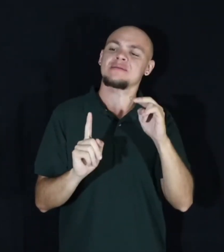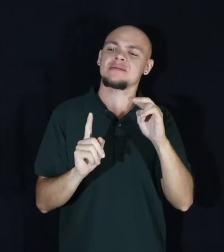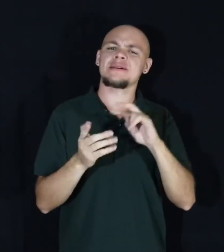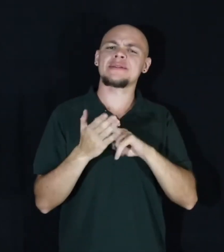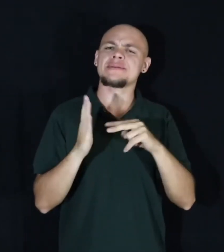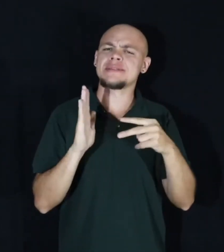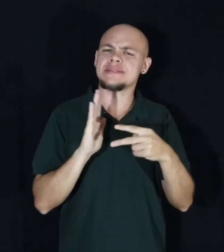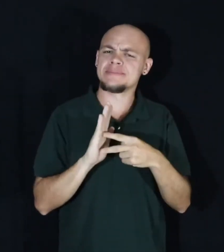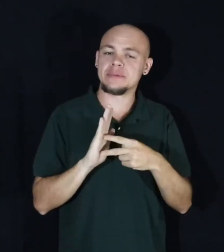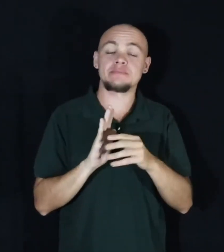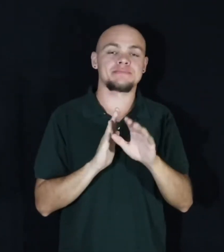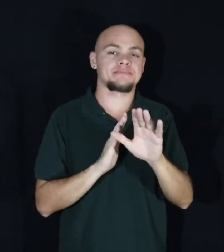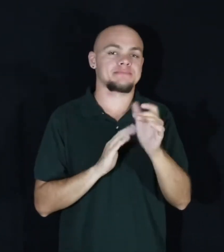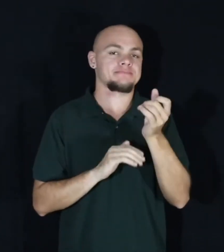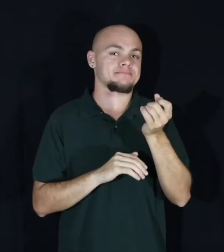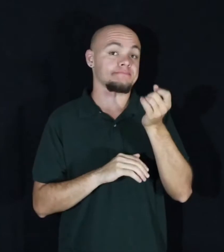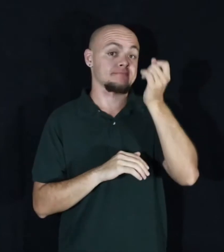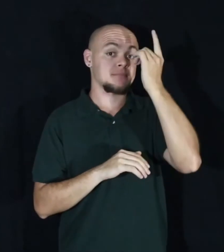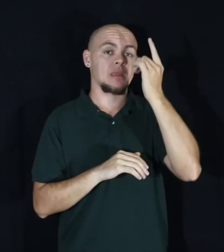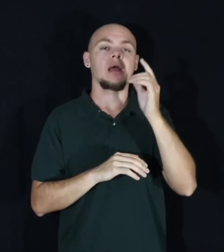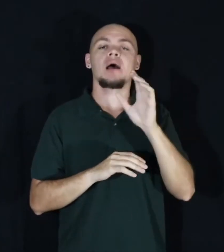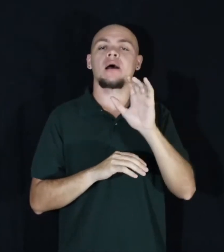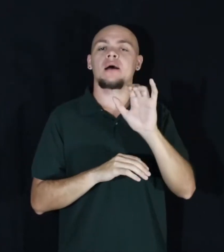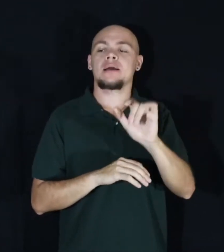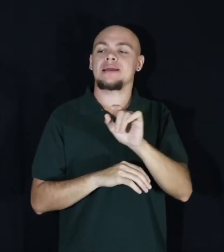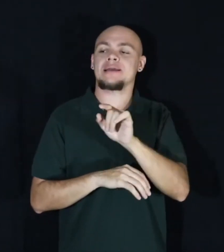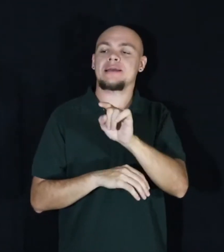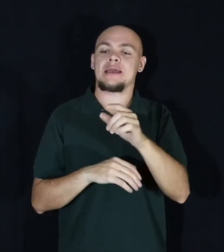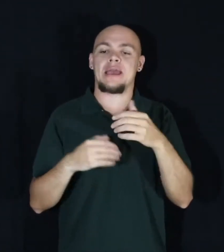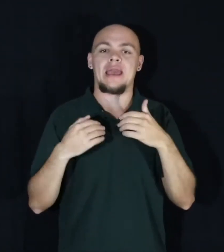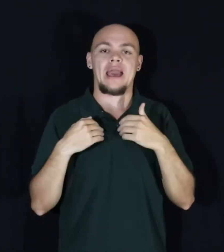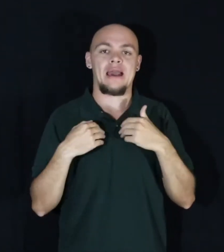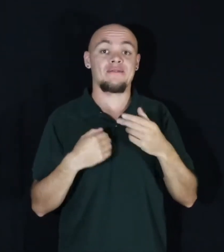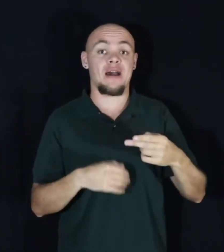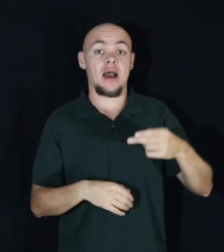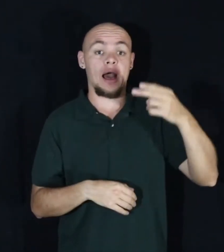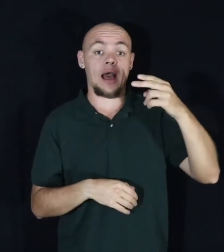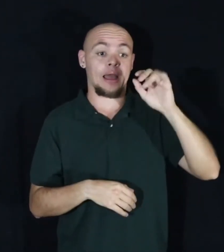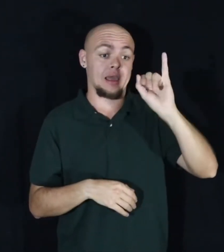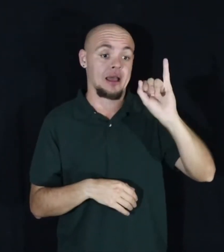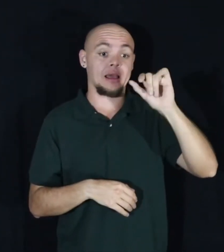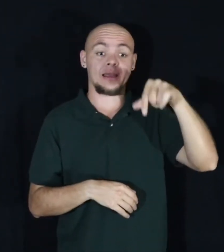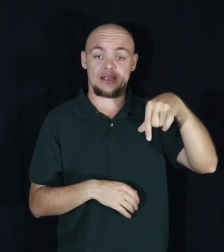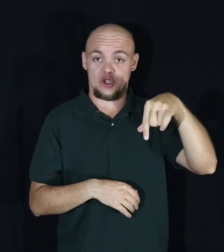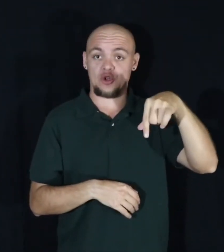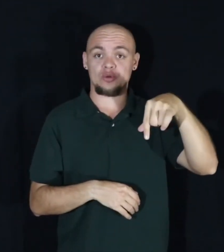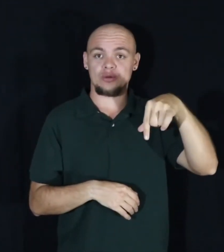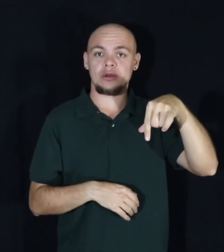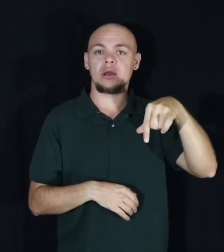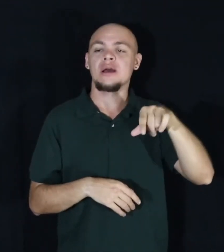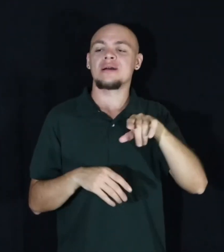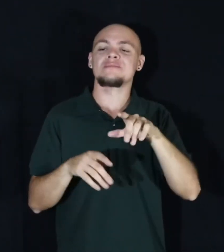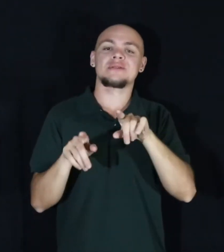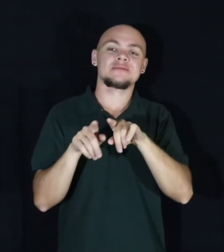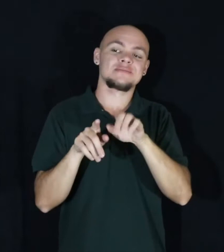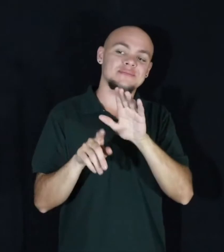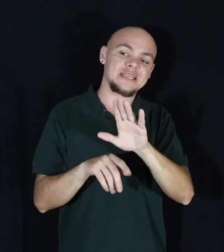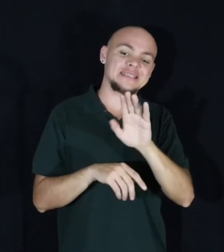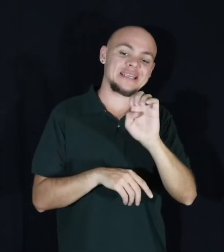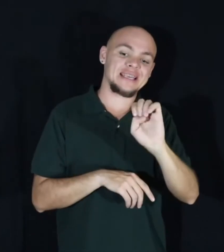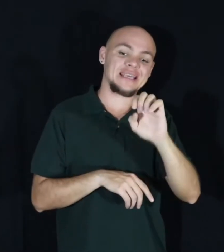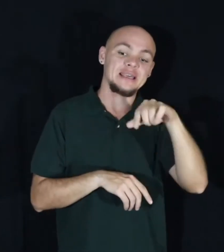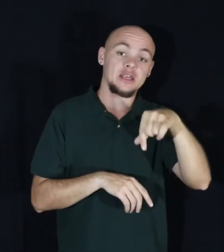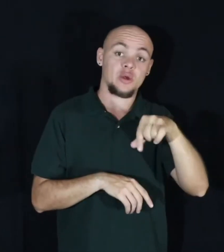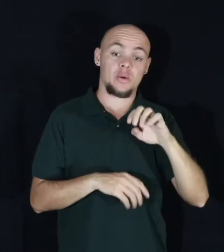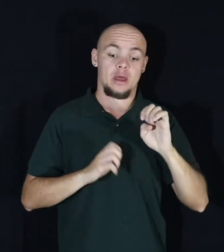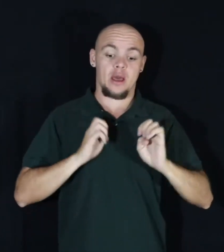mean? And I came to the conclusion that he must have a very high IQ, intelligence quotient, and a not so high EQ,